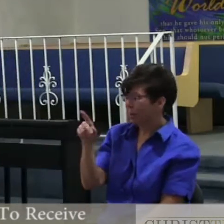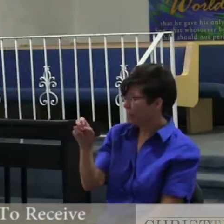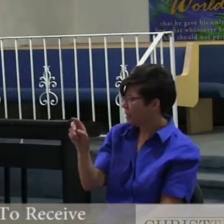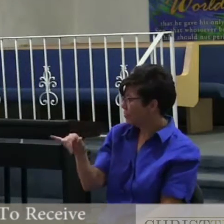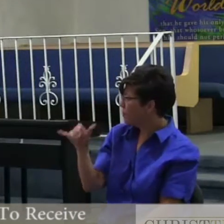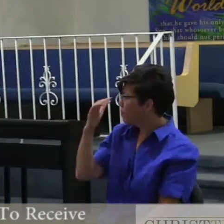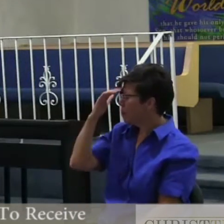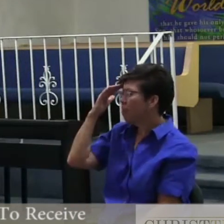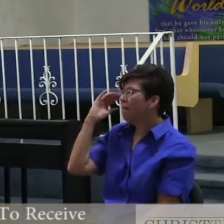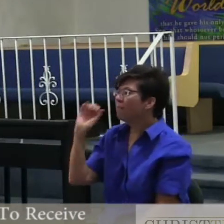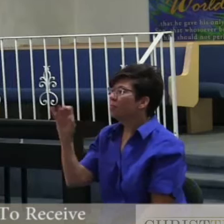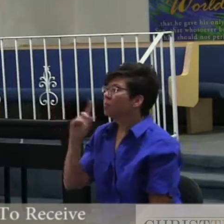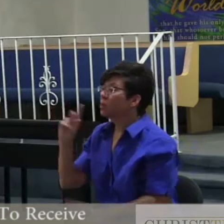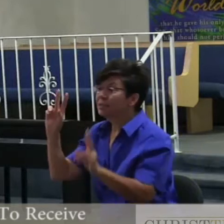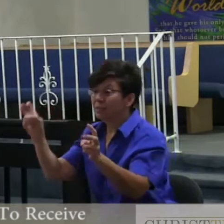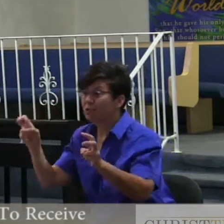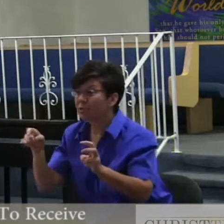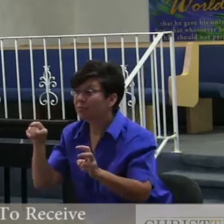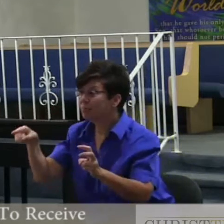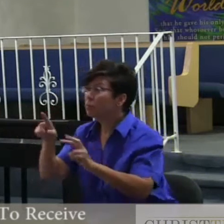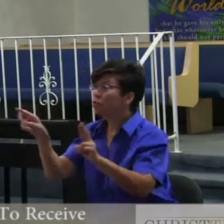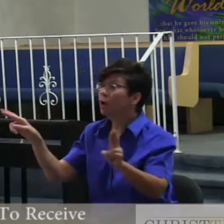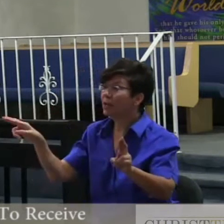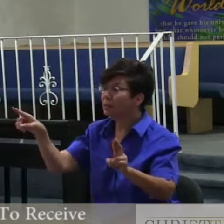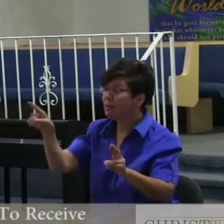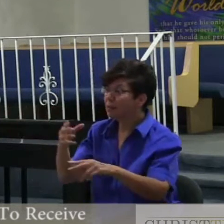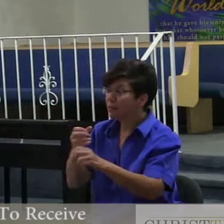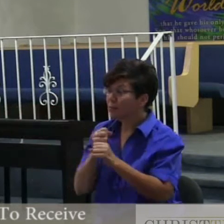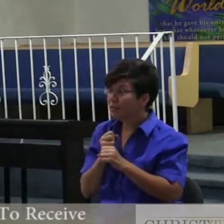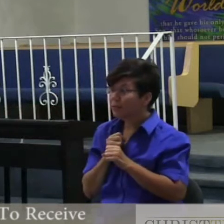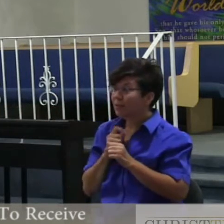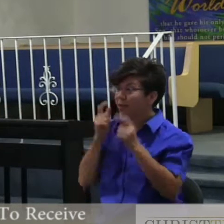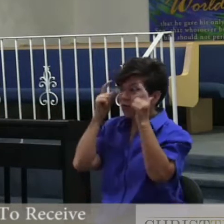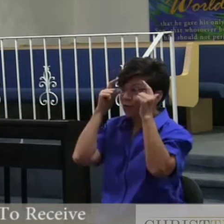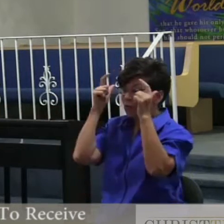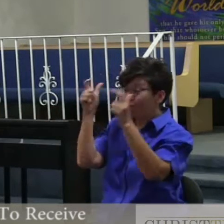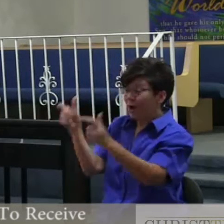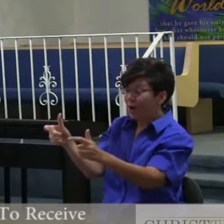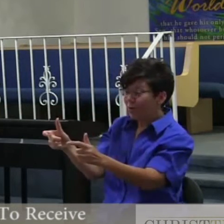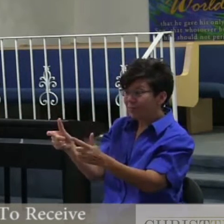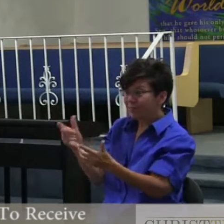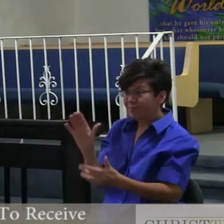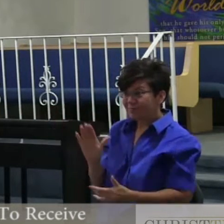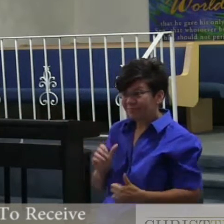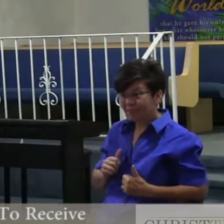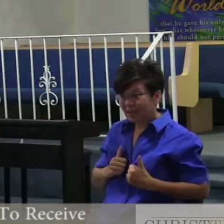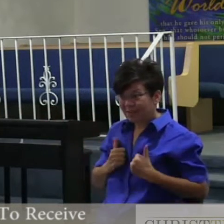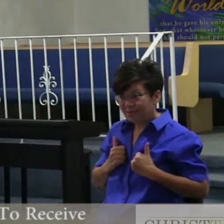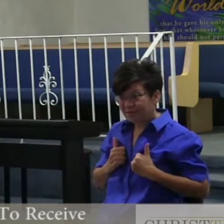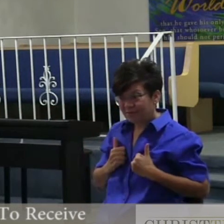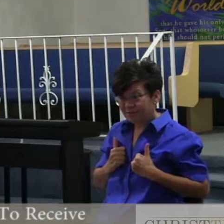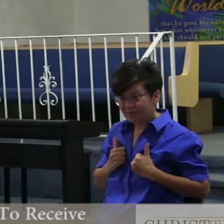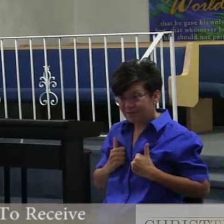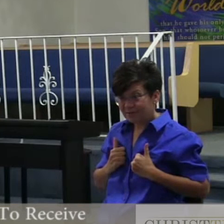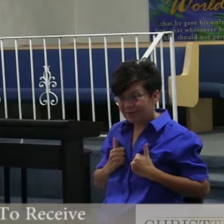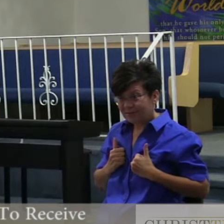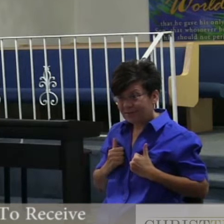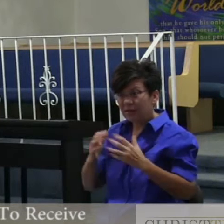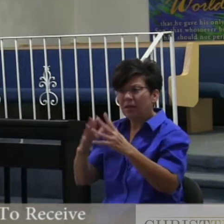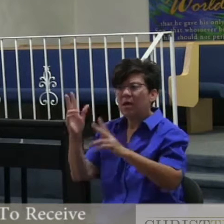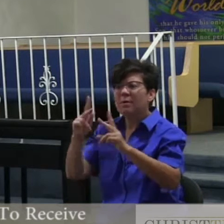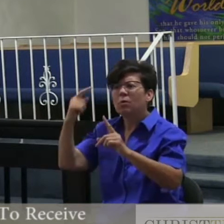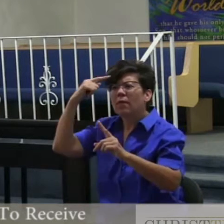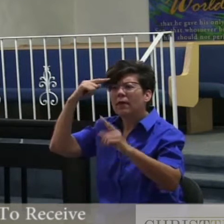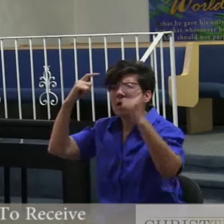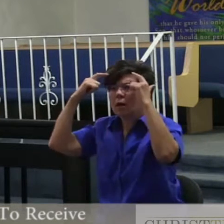Okay, the subject is, are you ready to receive the crown of life? A lot of people think the crown